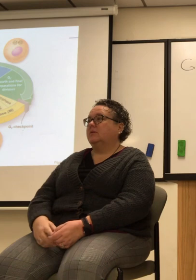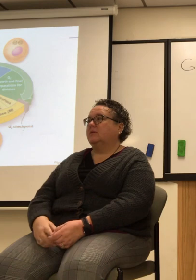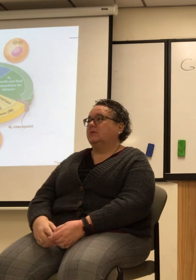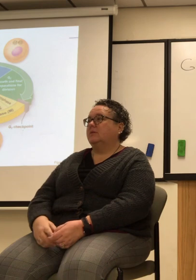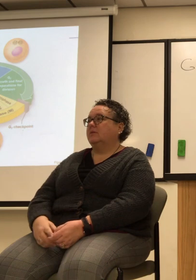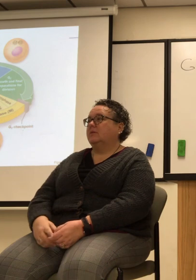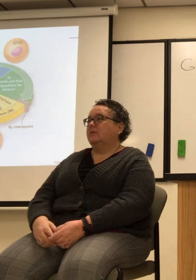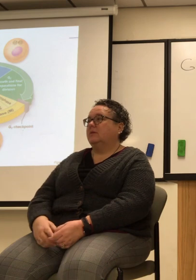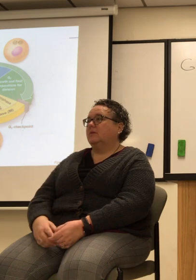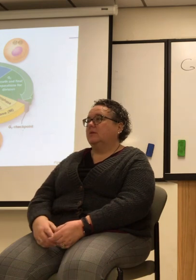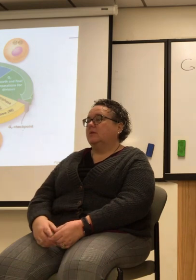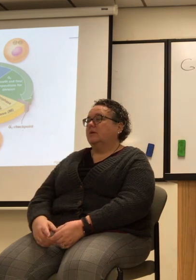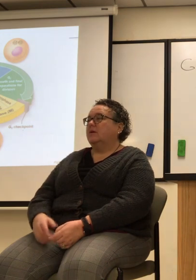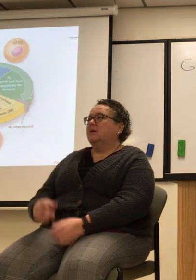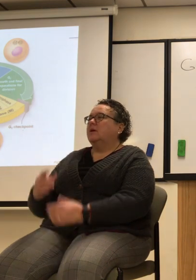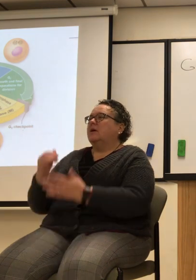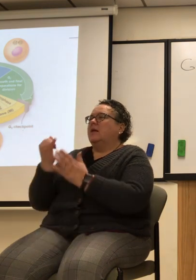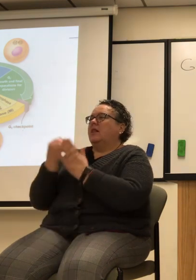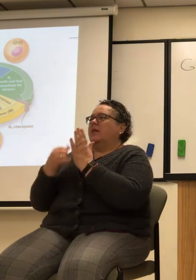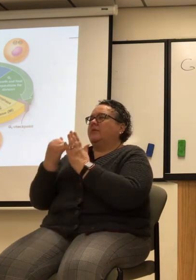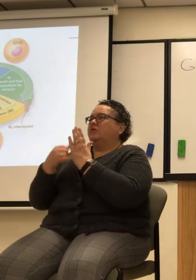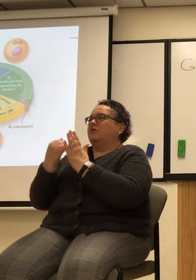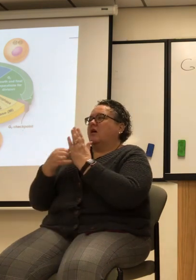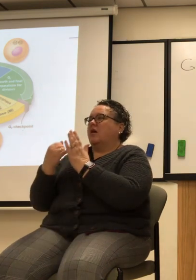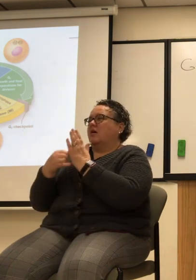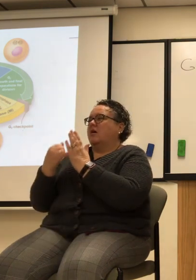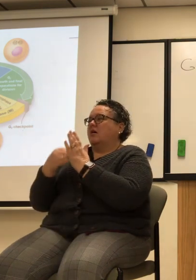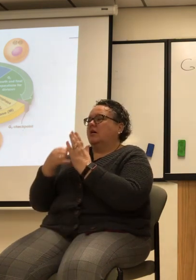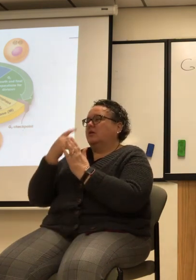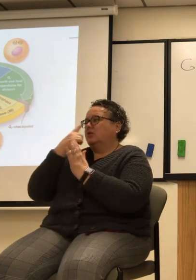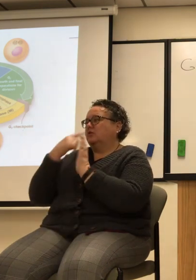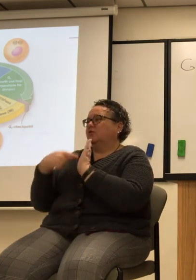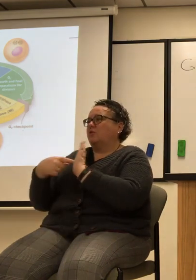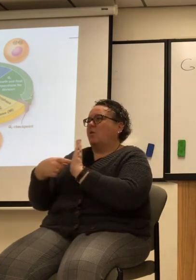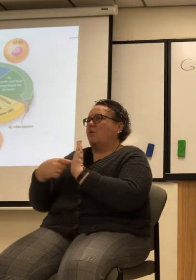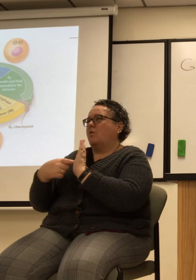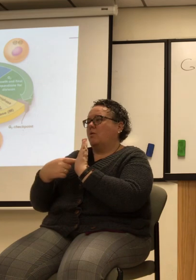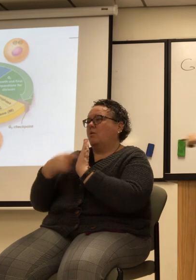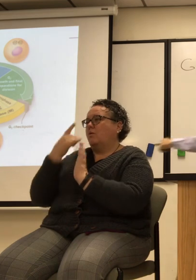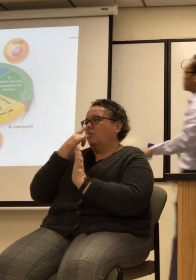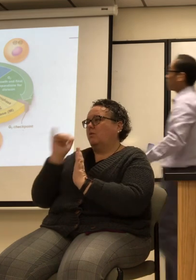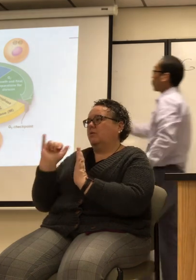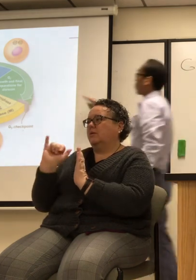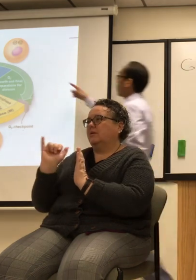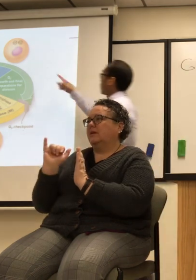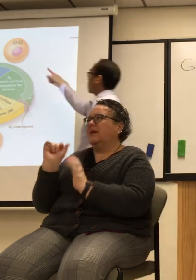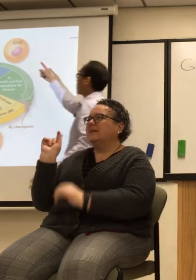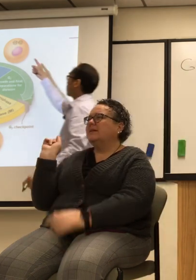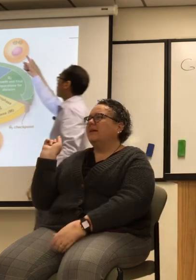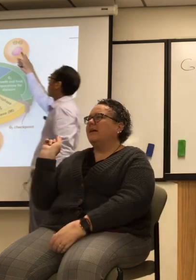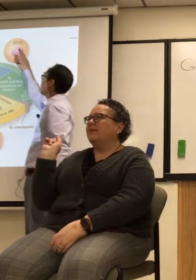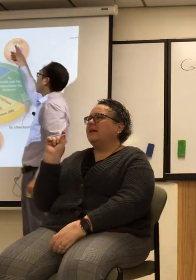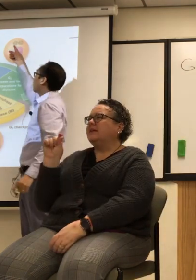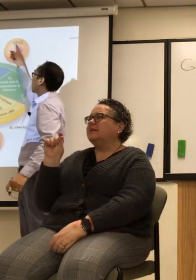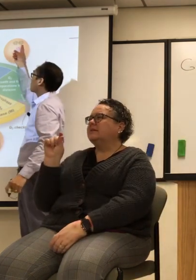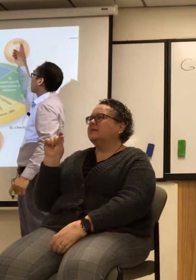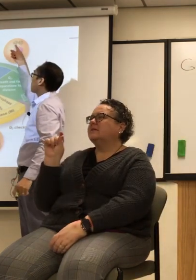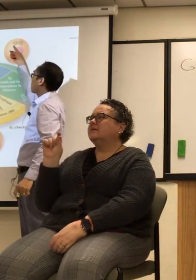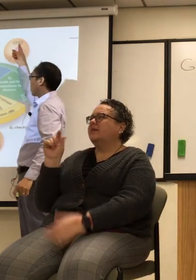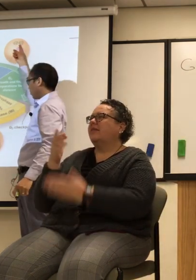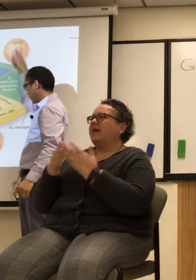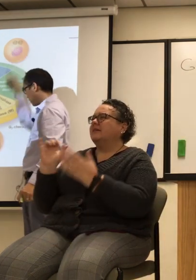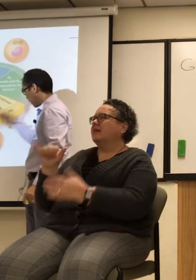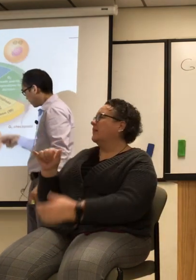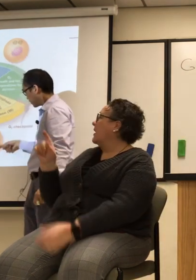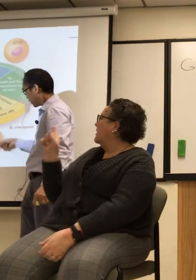Centrosomes. Let me draw a centrosome. I'll show it to you on here. It's these little things